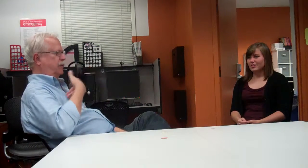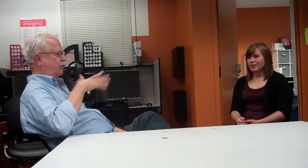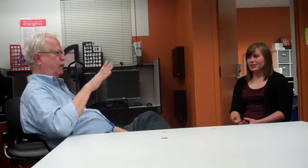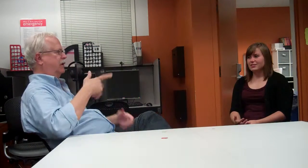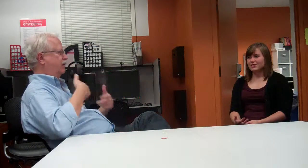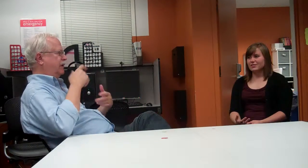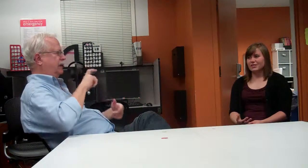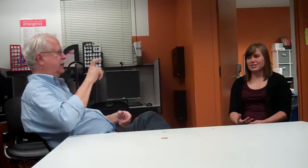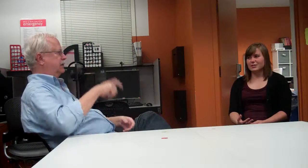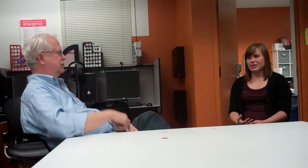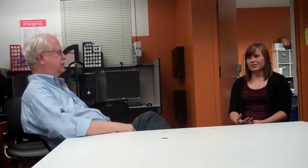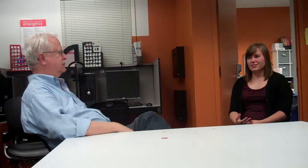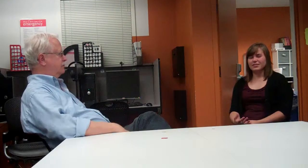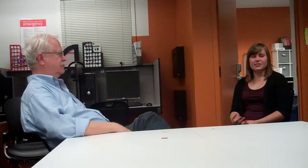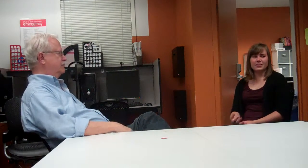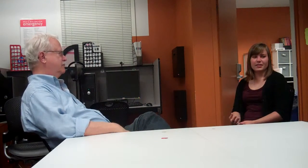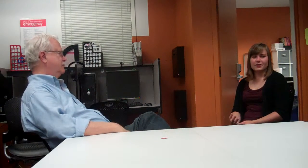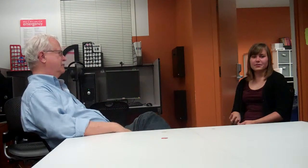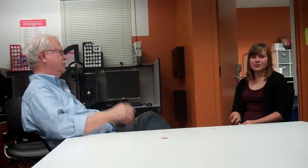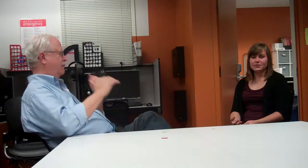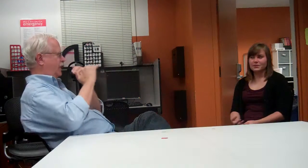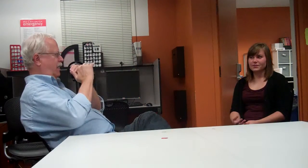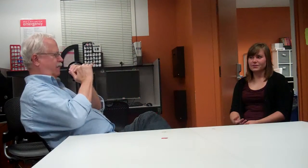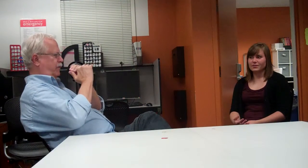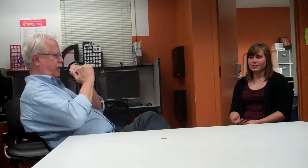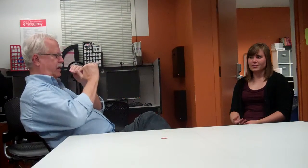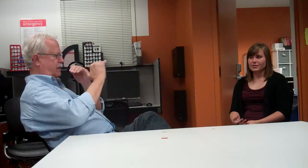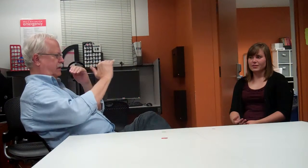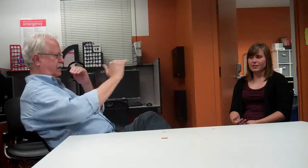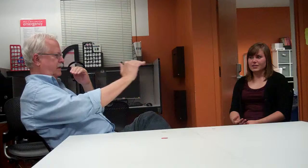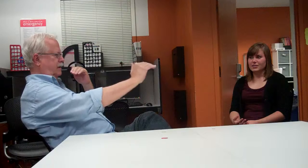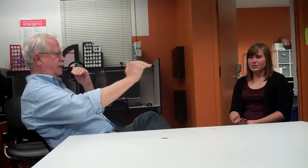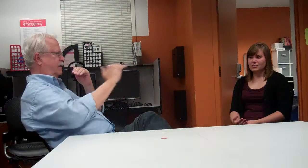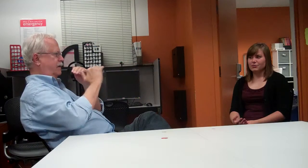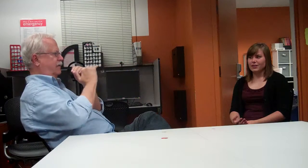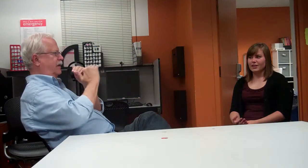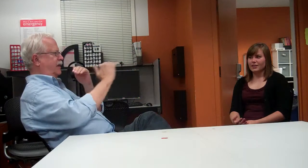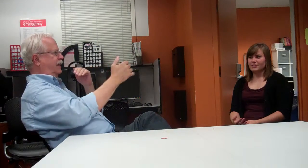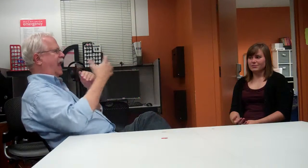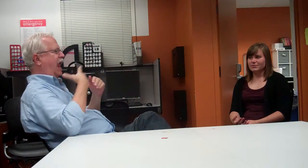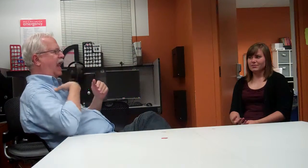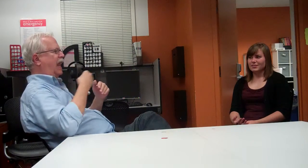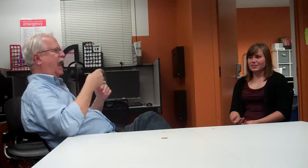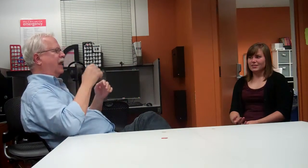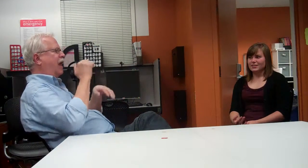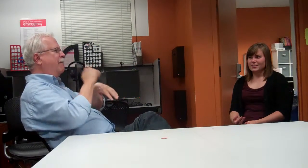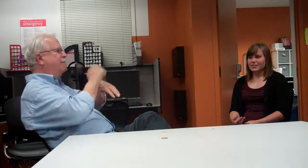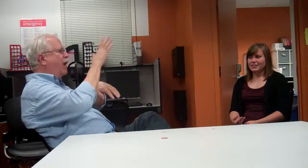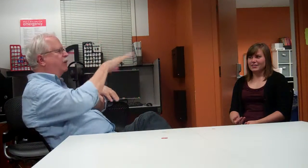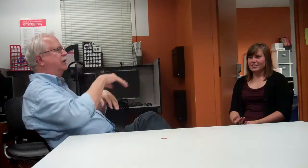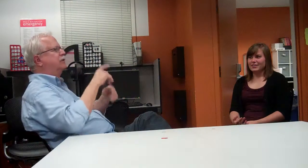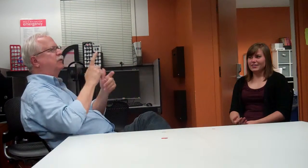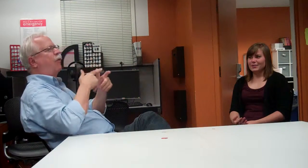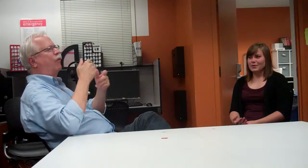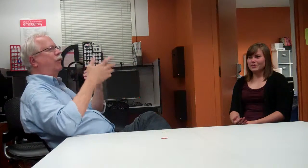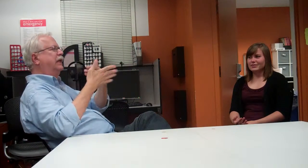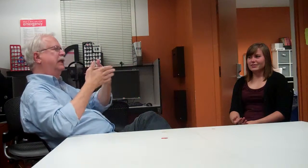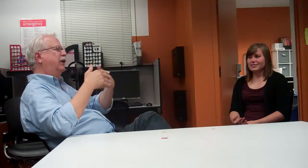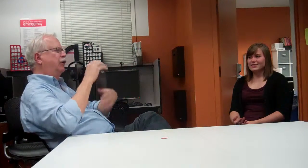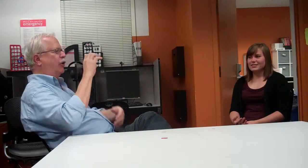I used to live in Texas, but I not really like it. Yeah, why don't you like it? It's really flat. I really like the mountains